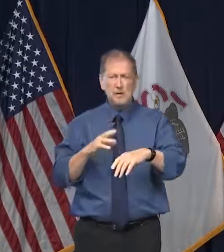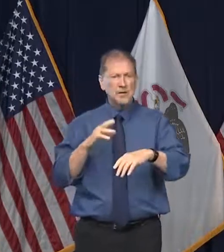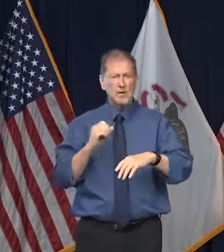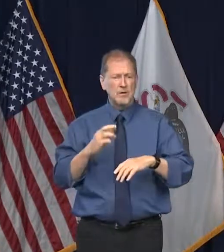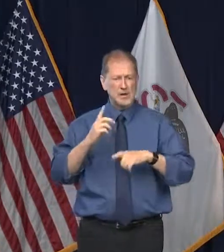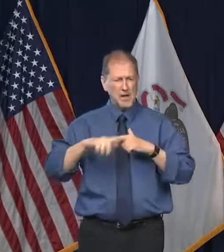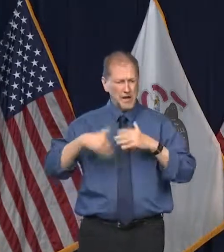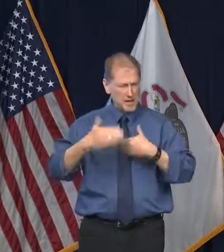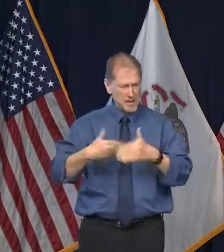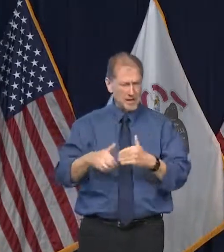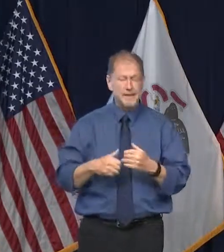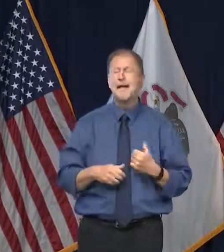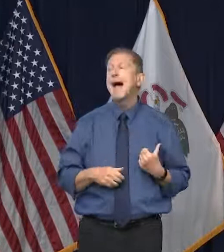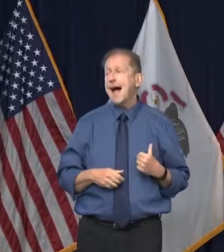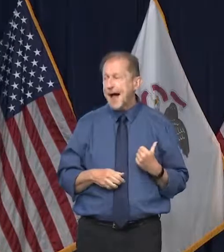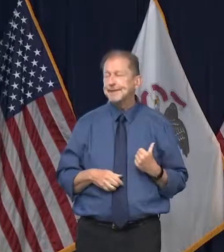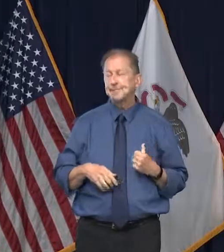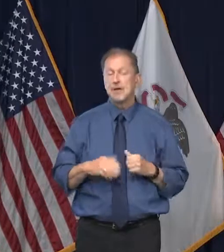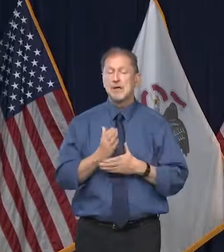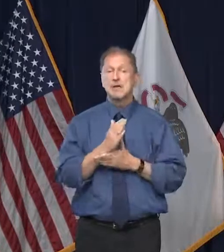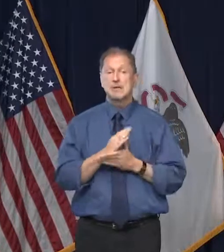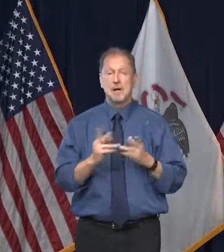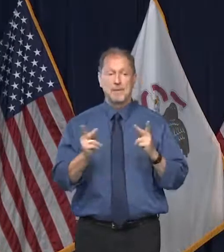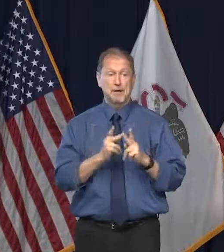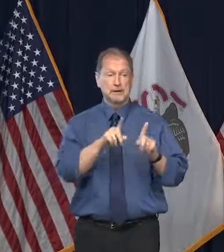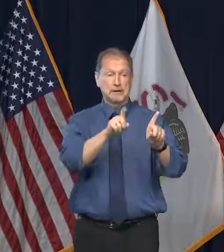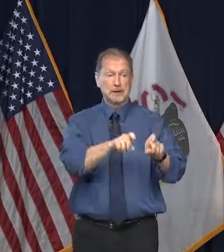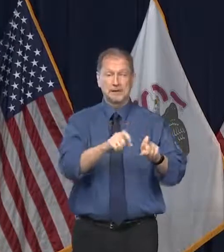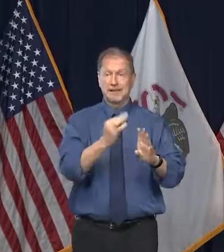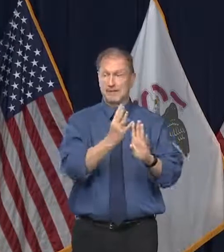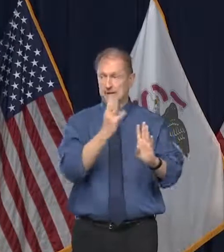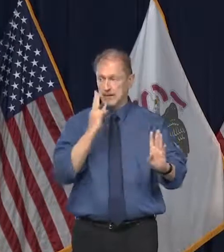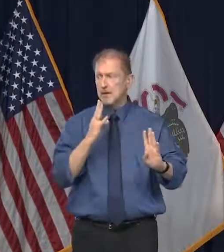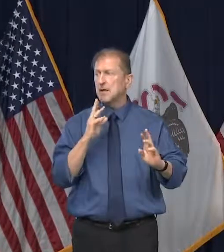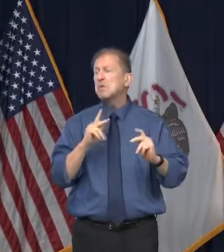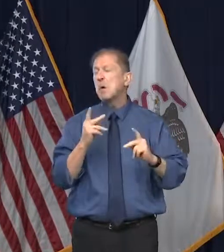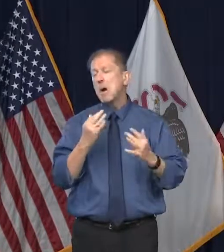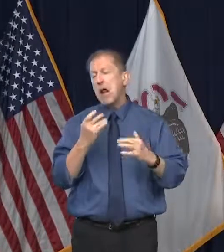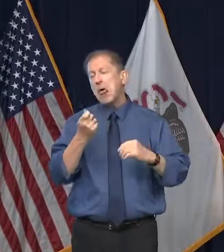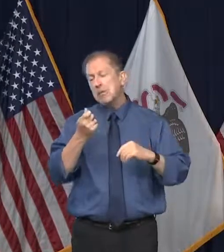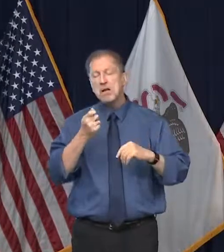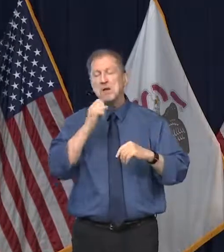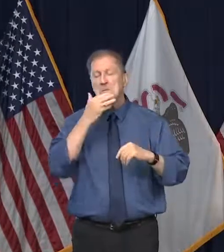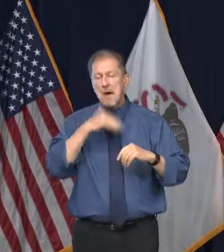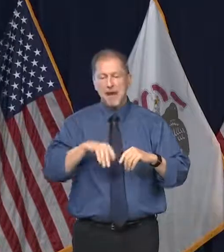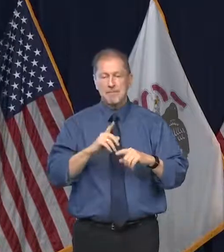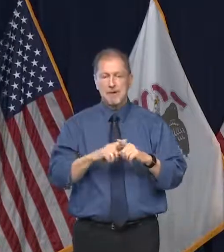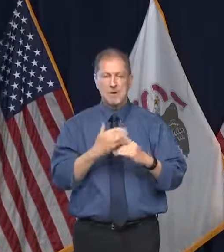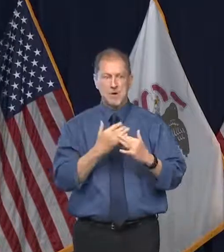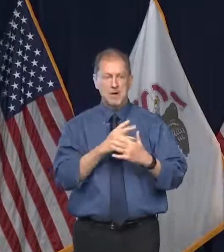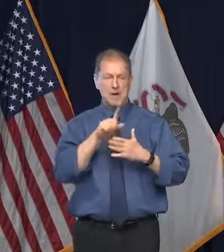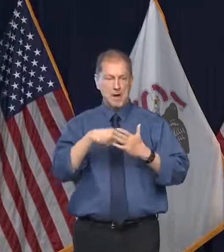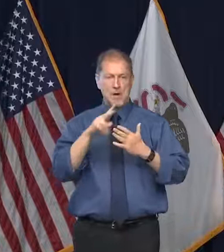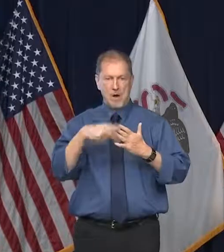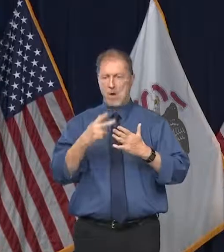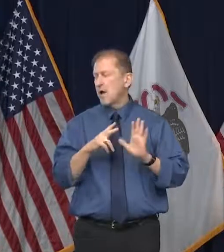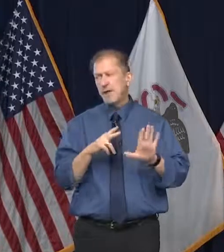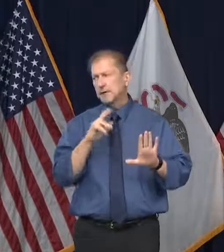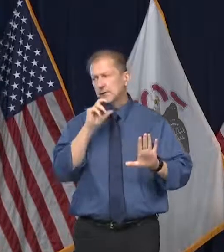long lines, untenably long lines, obviously if people have to wait a little bit, that's not bad. If they have to wait hours, that's